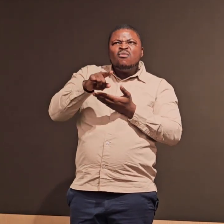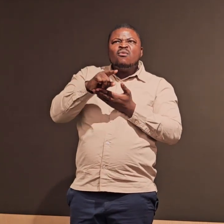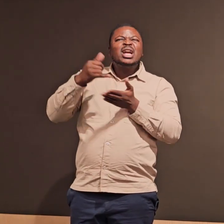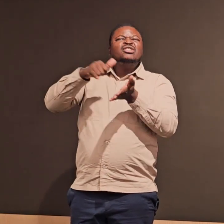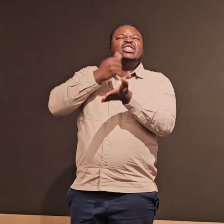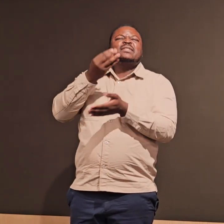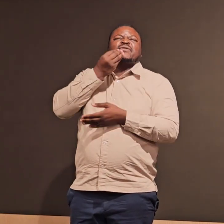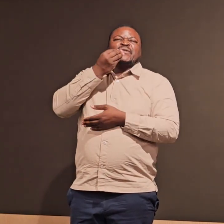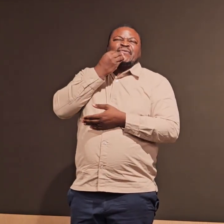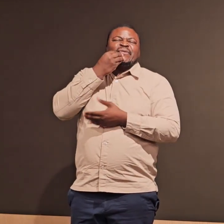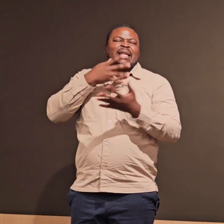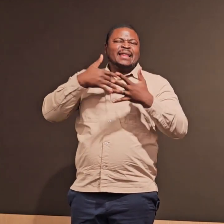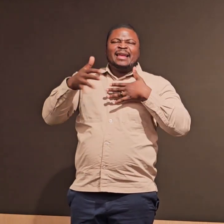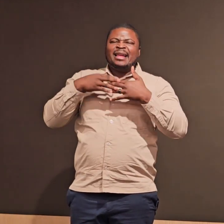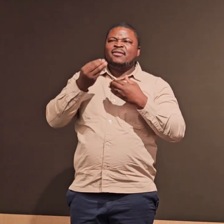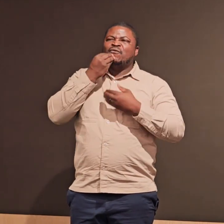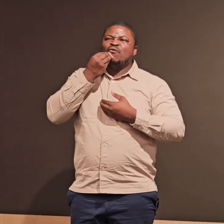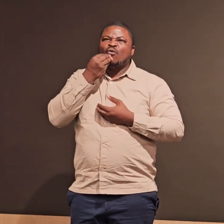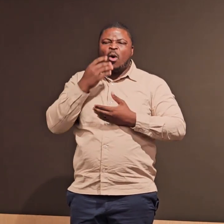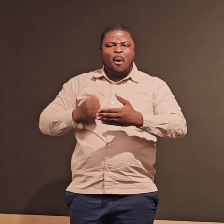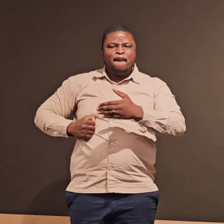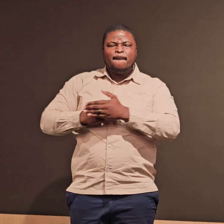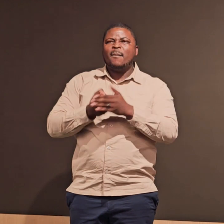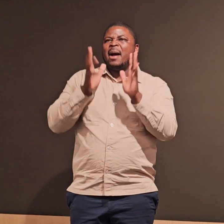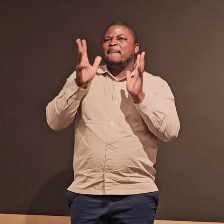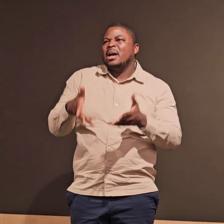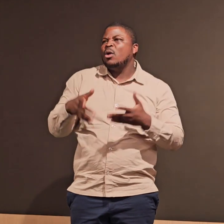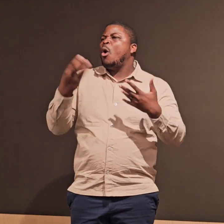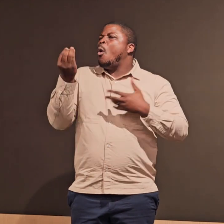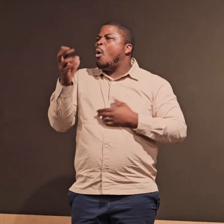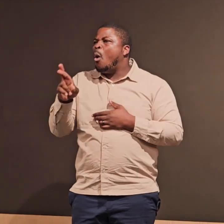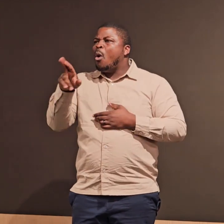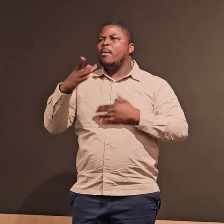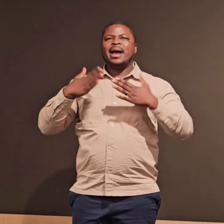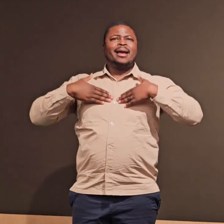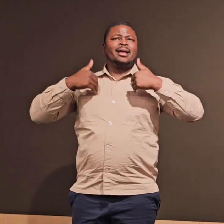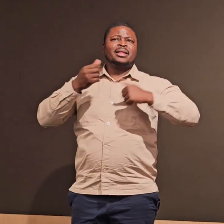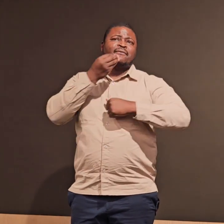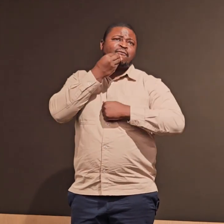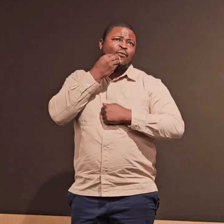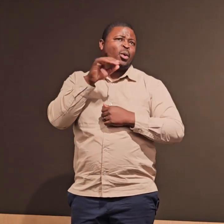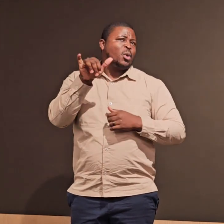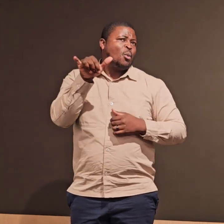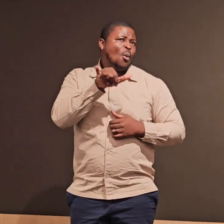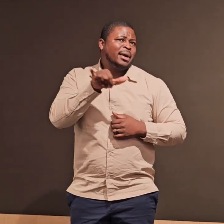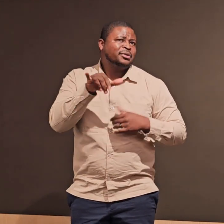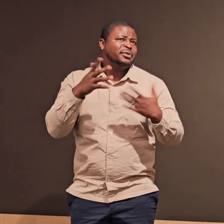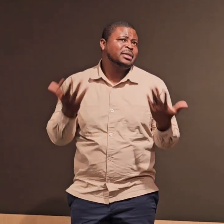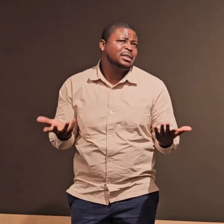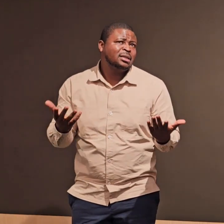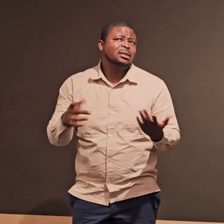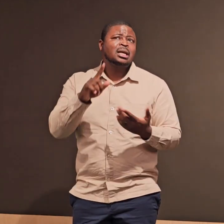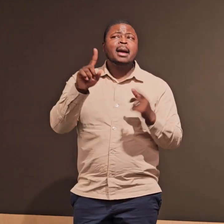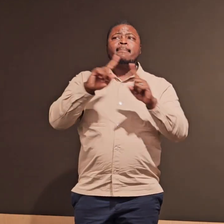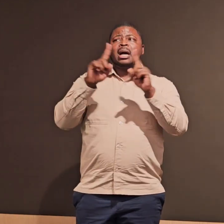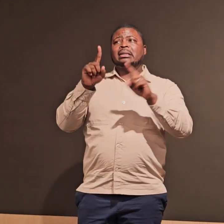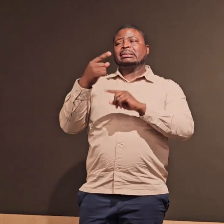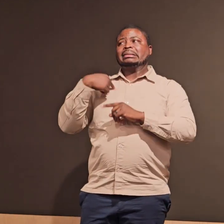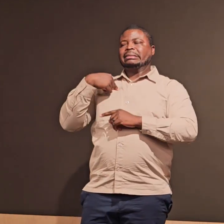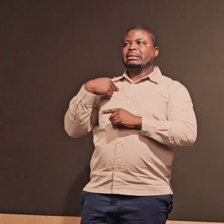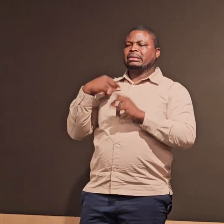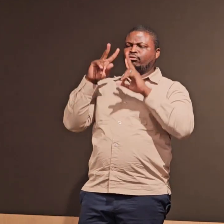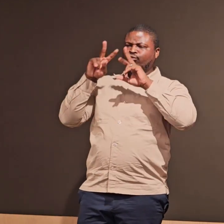eating to fill your stomach? We realized as well that the country was not doing